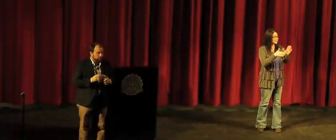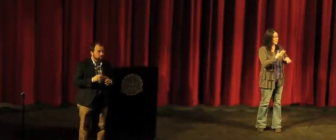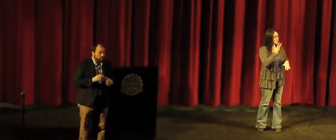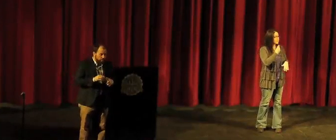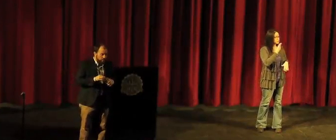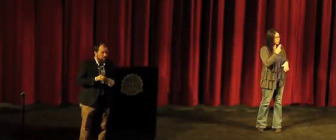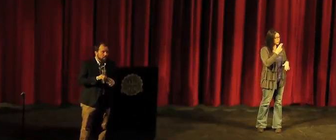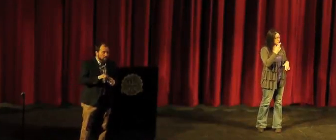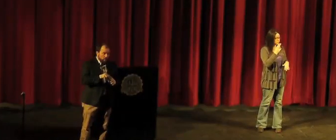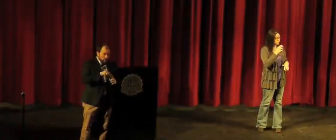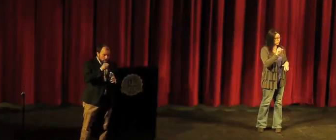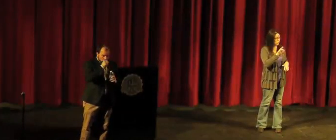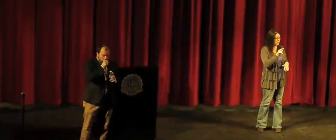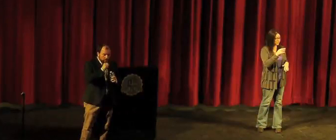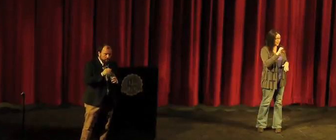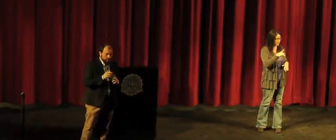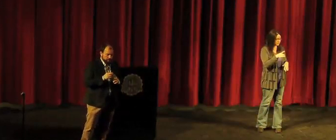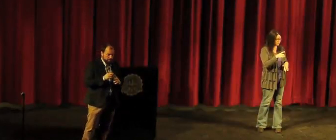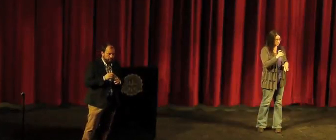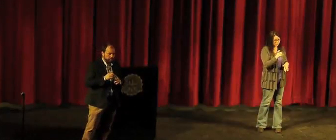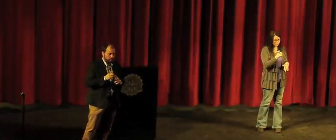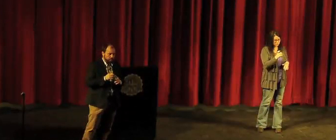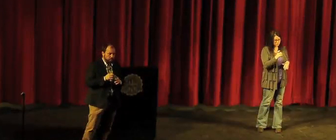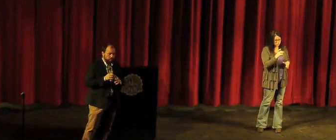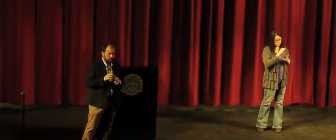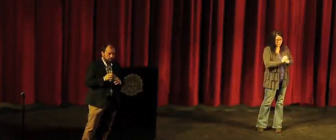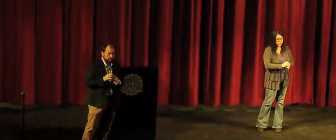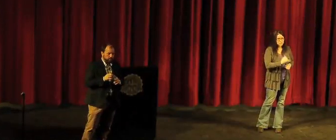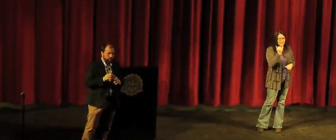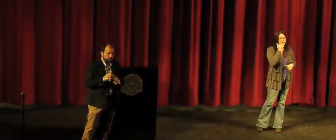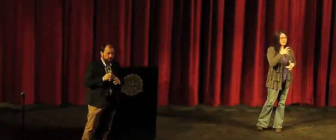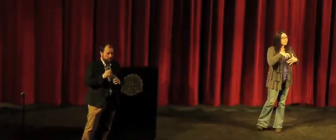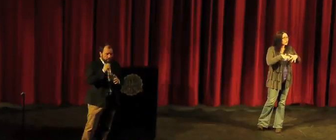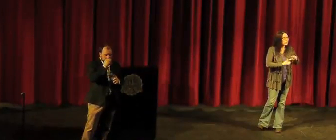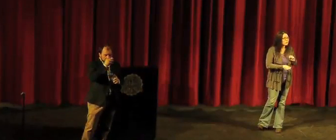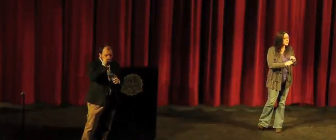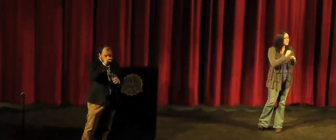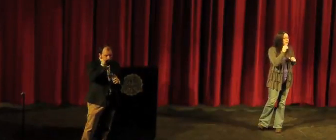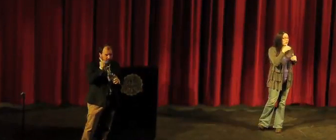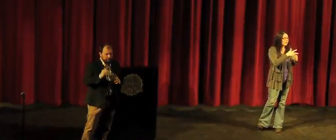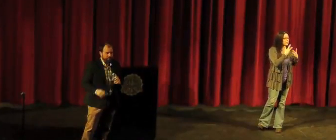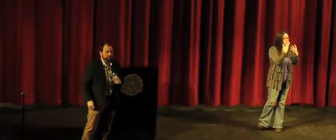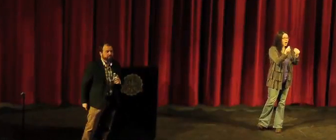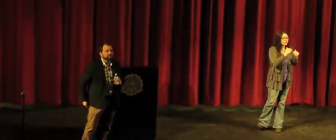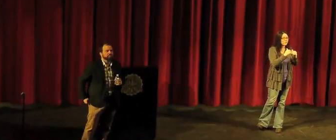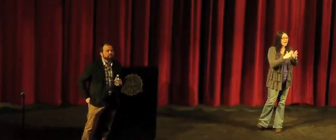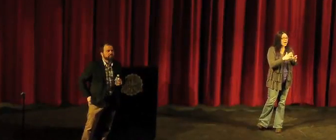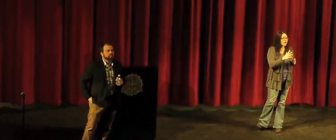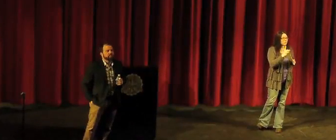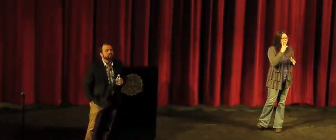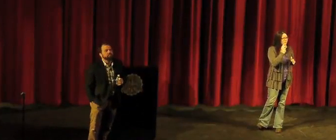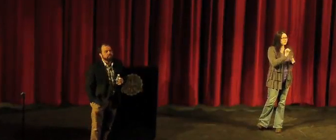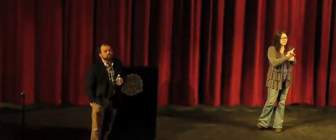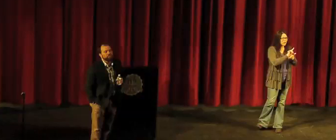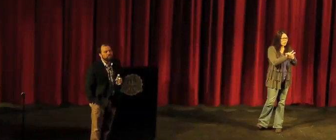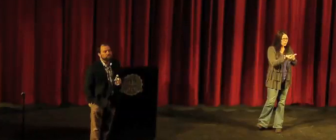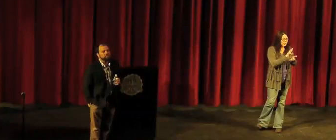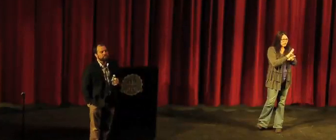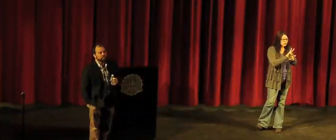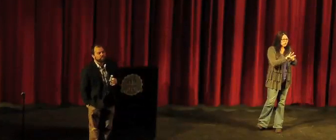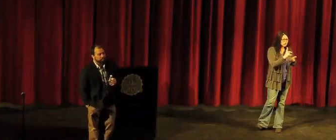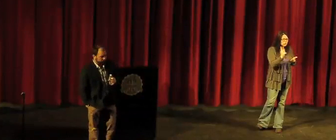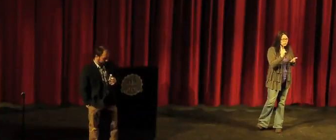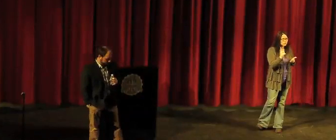Orthodox tradition. And it's if you're grieving, they don't let you out of the house for, I think it's a week or two,